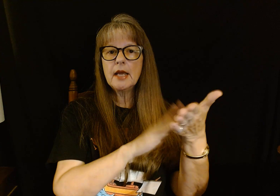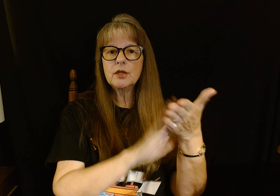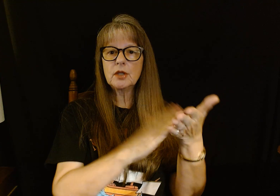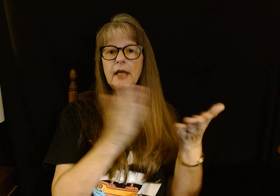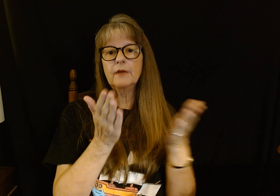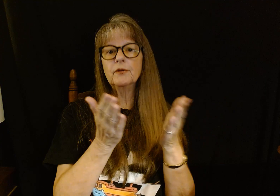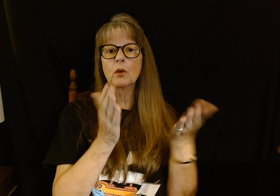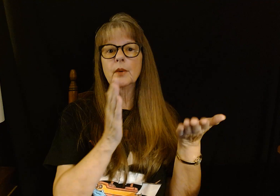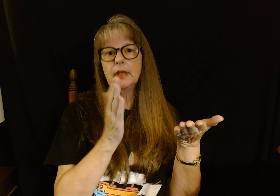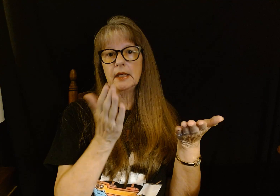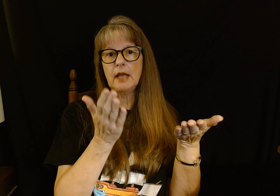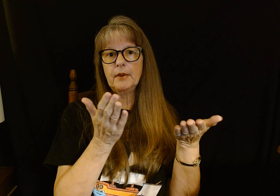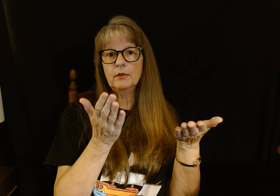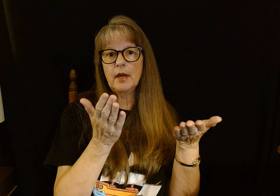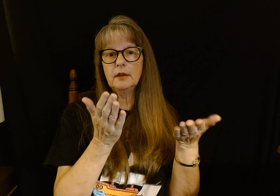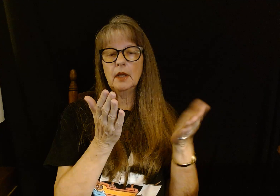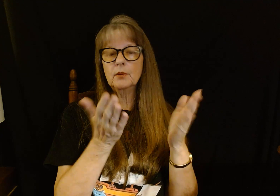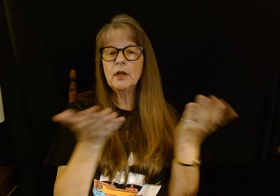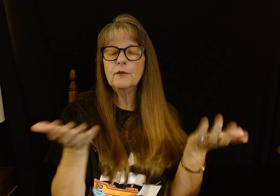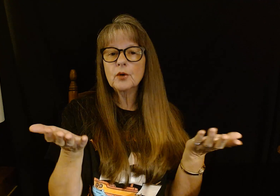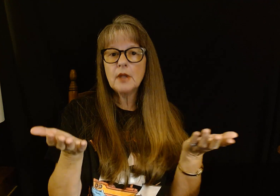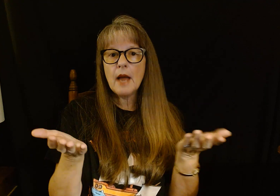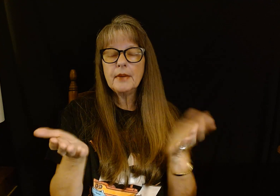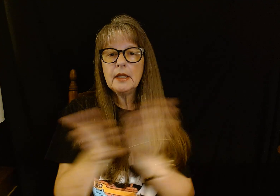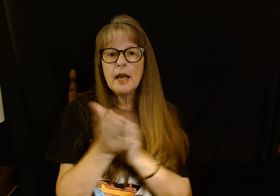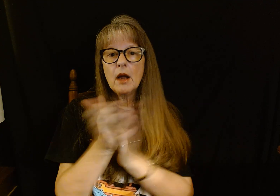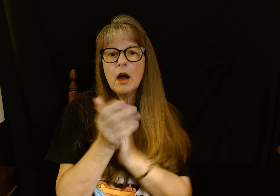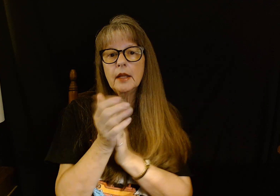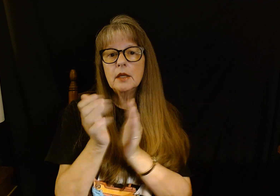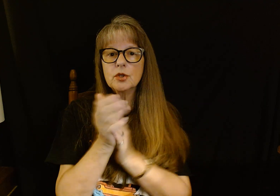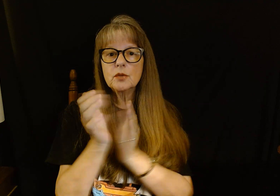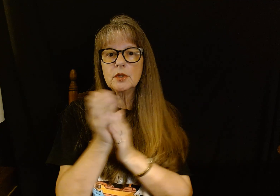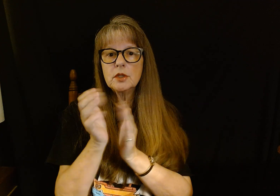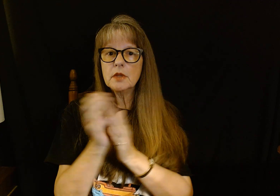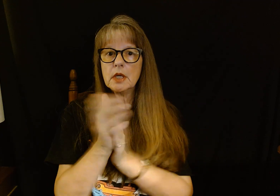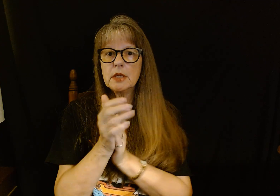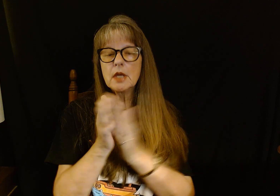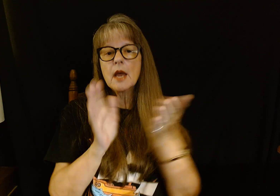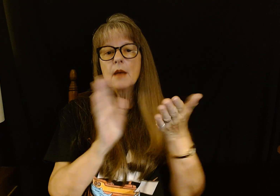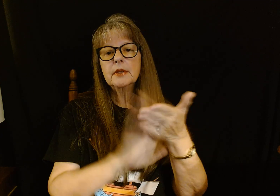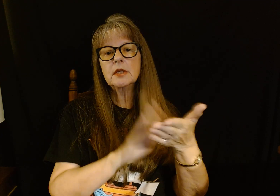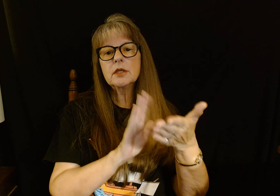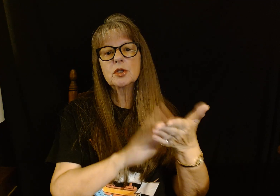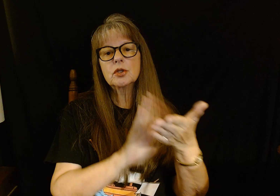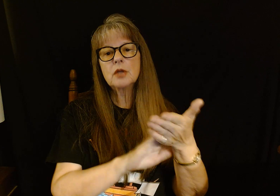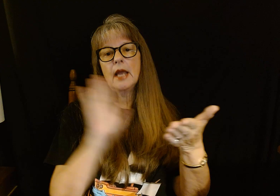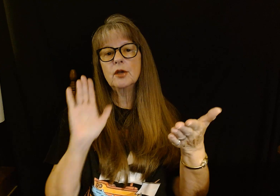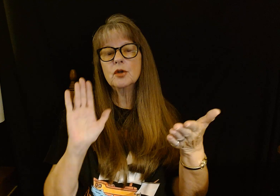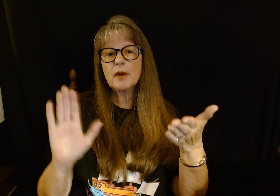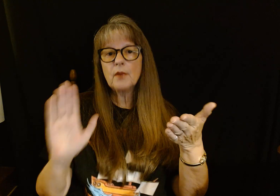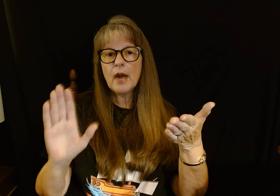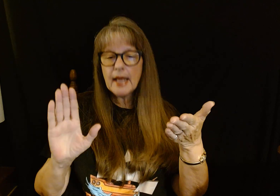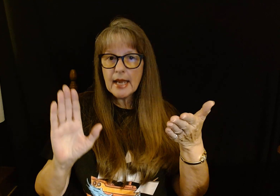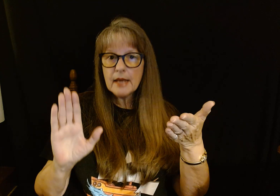is like if you were really clapping, right? Like if you're clapping at an audience, you would do this. But this is, and I use my right hand